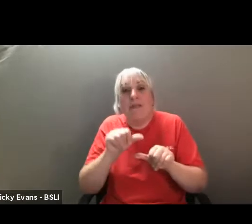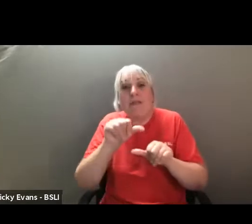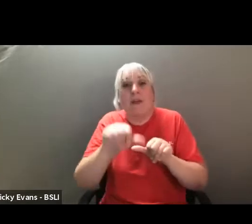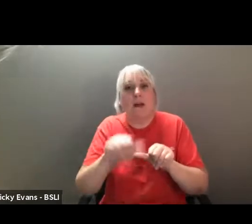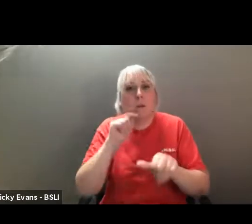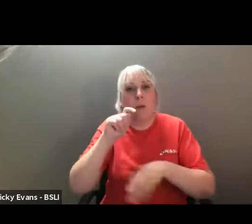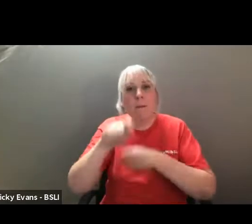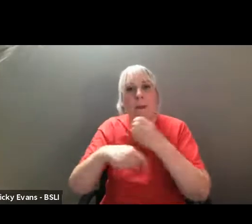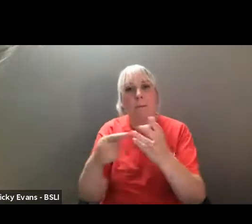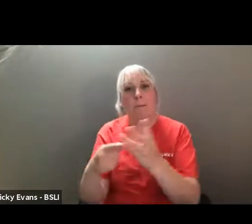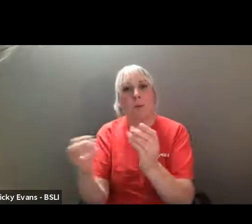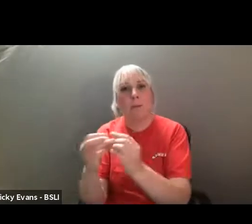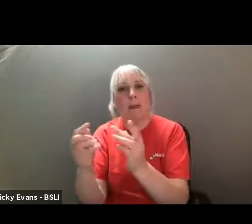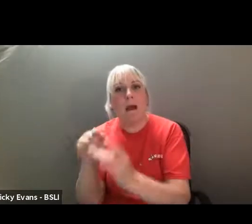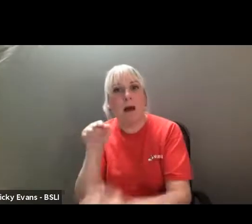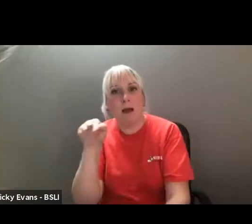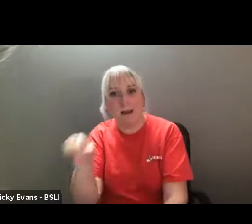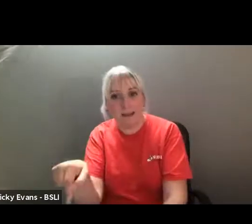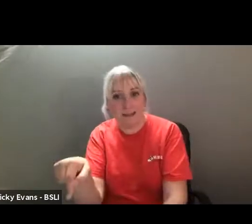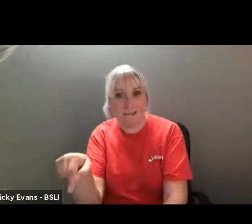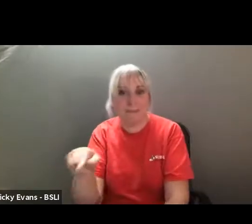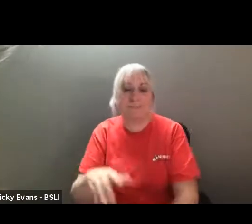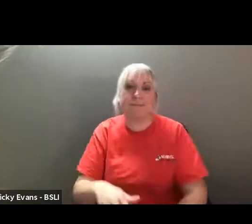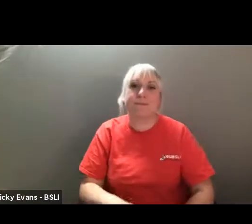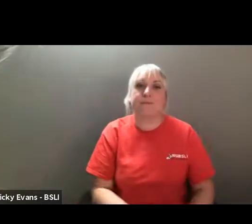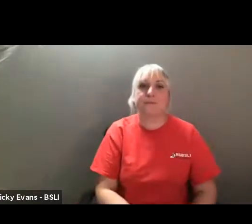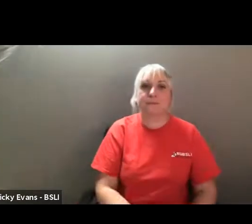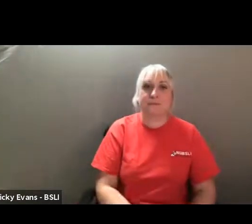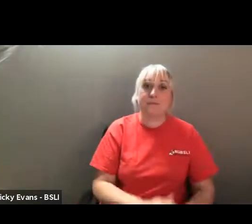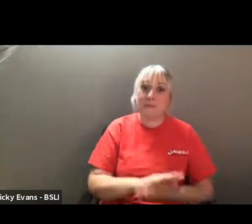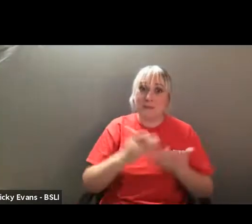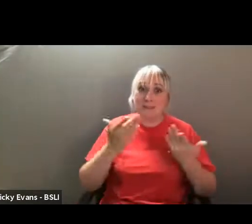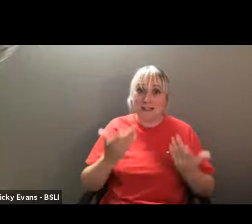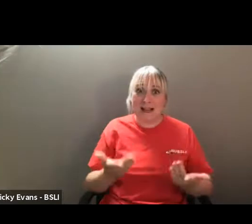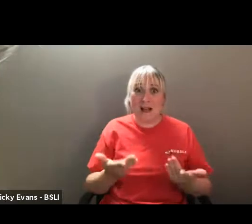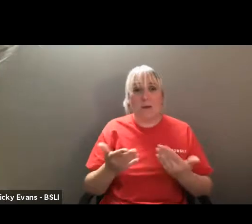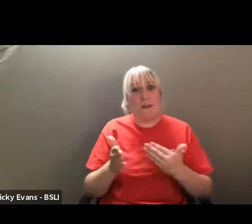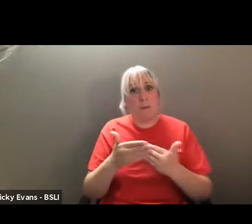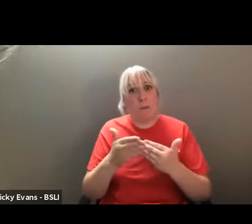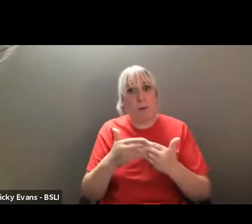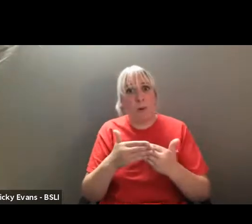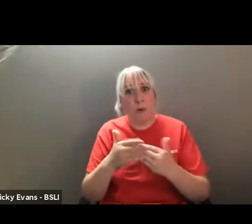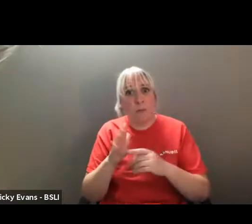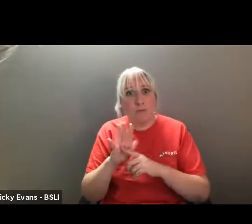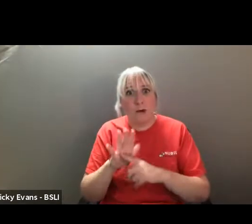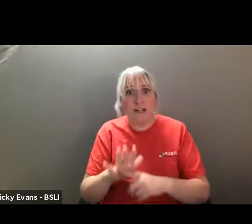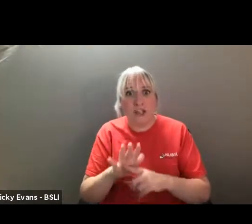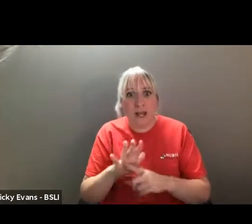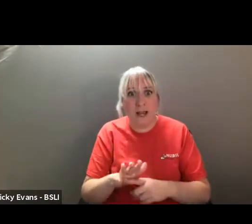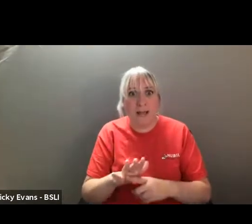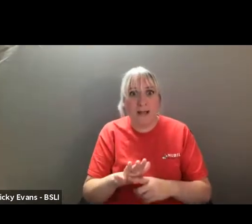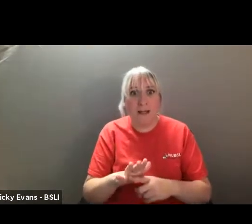income, that it has come under increasing vicious